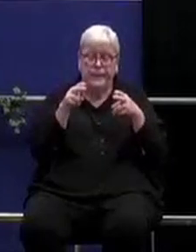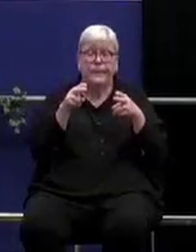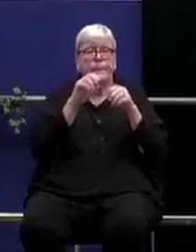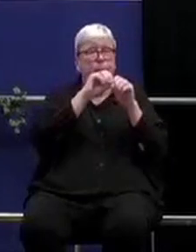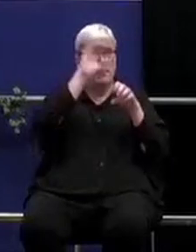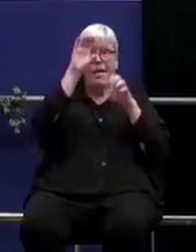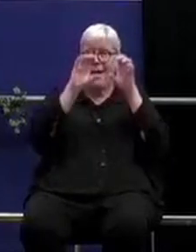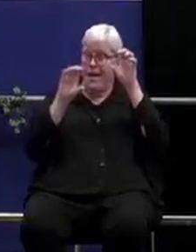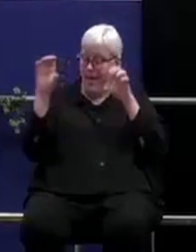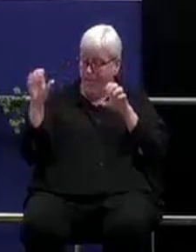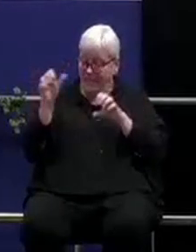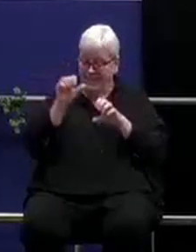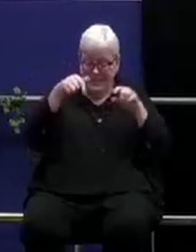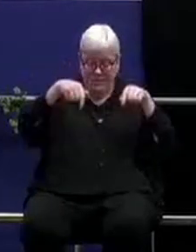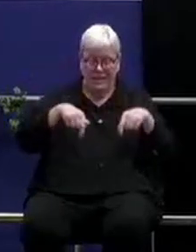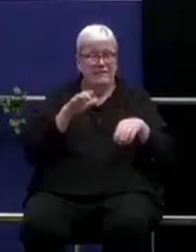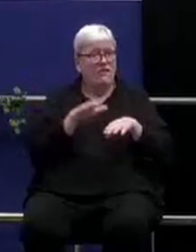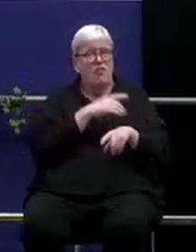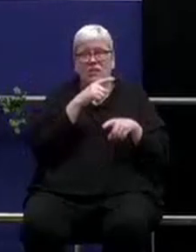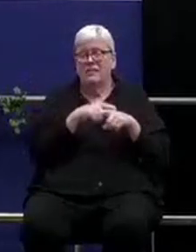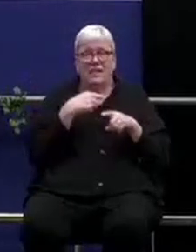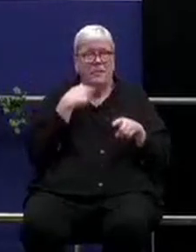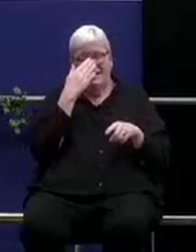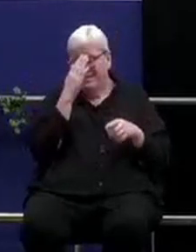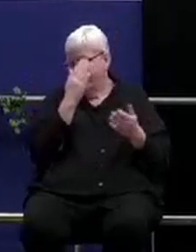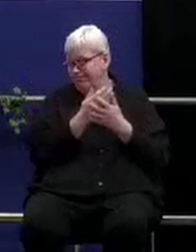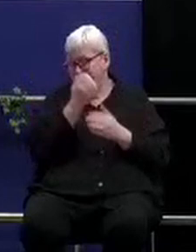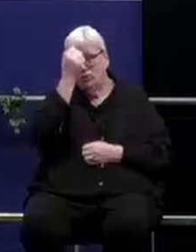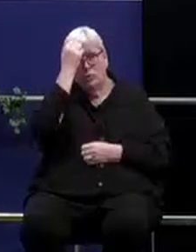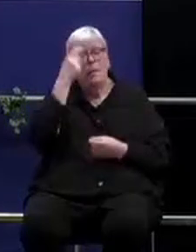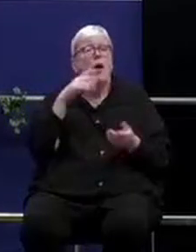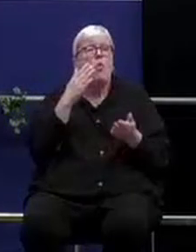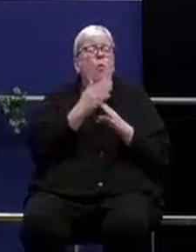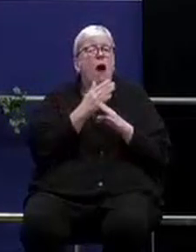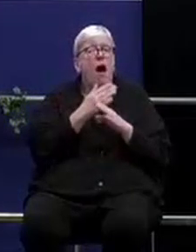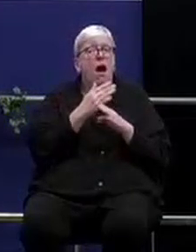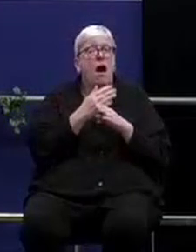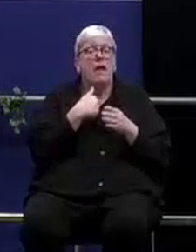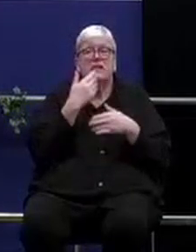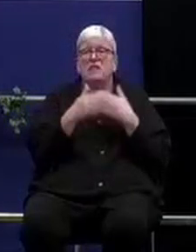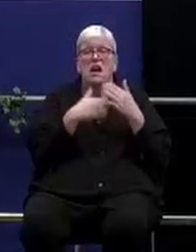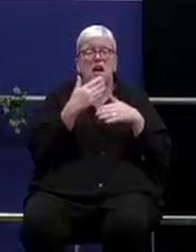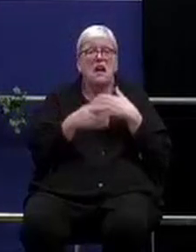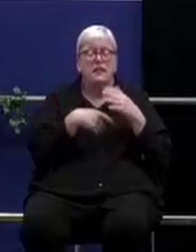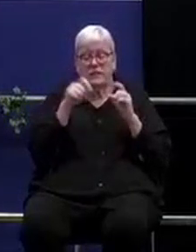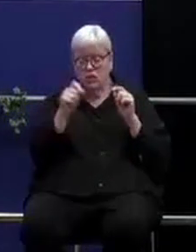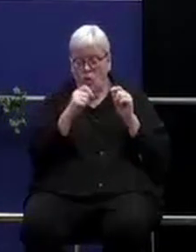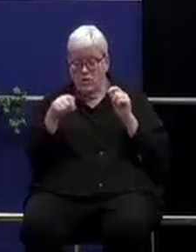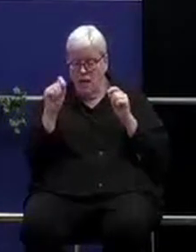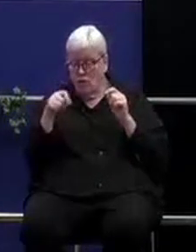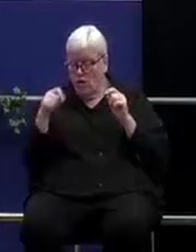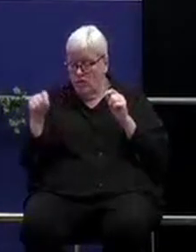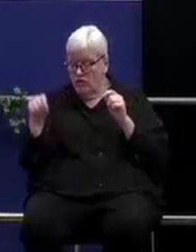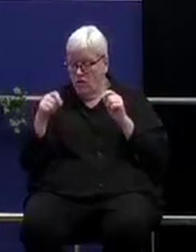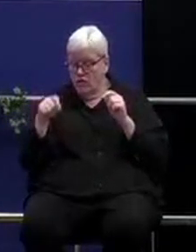like this for any real length of time seemed ridiculous to me, but here we were, the days scored out in permanent marker. Two